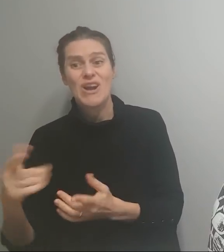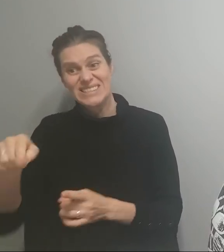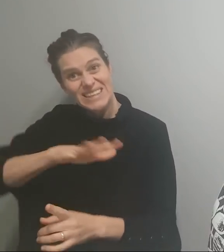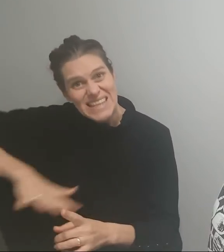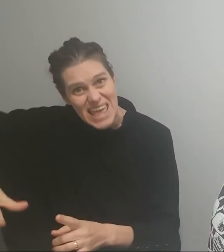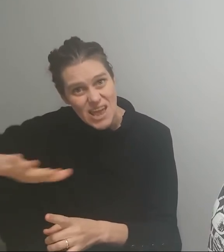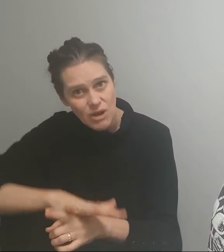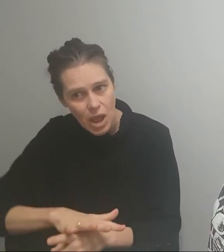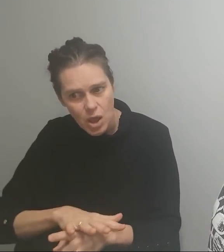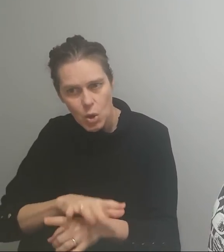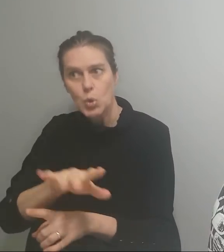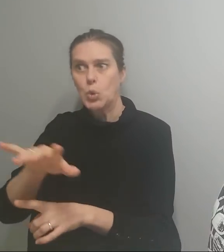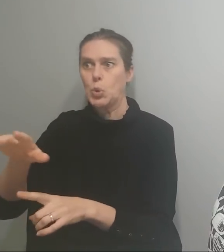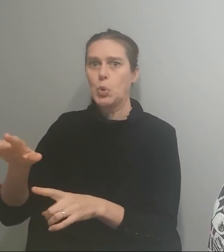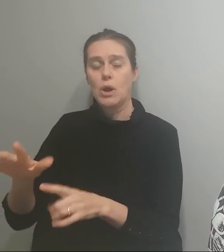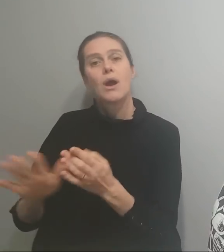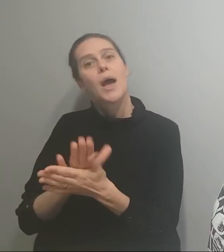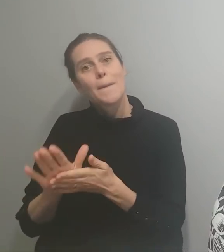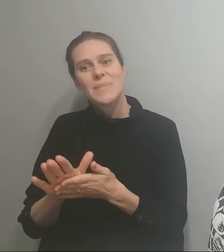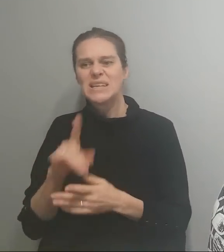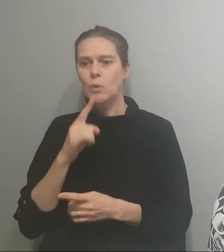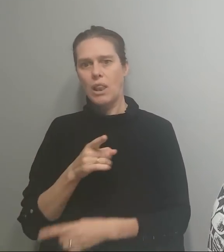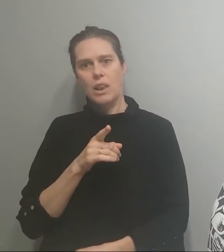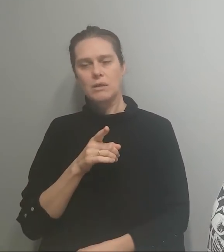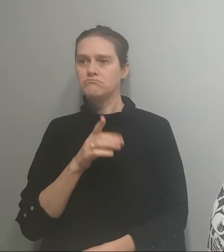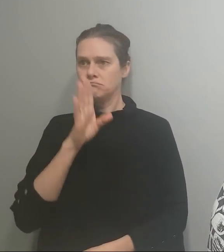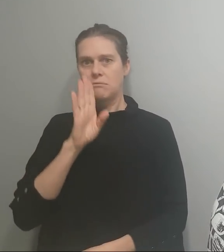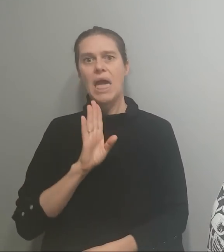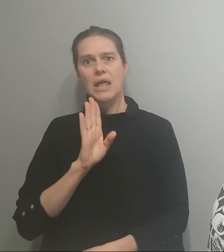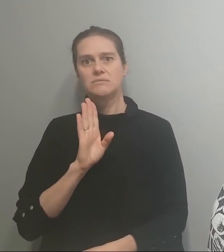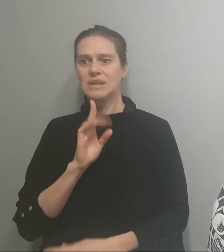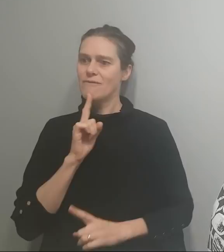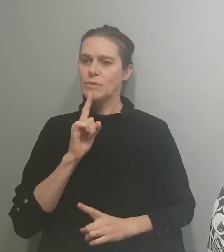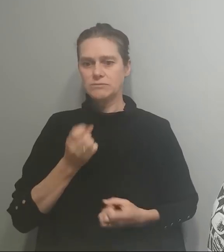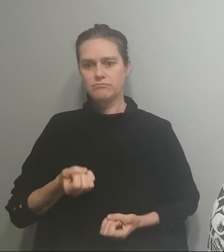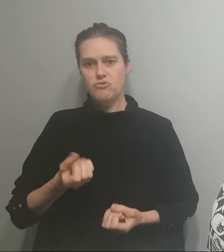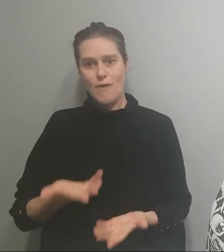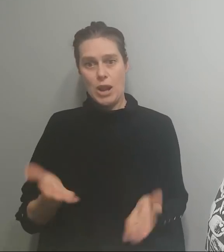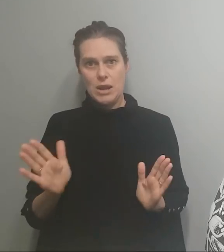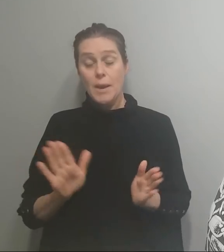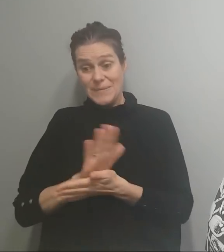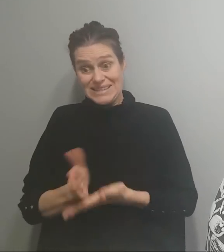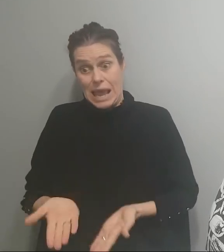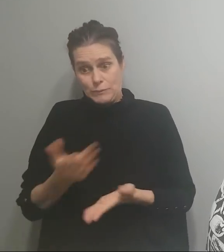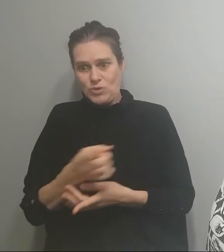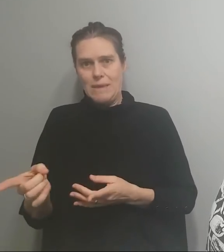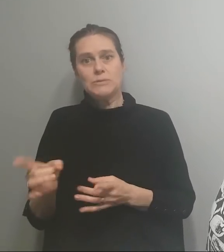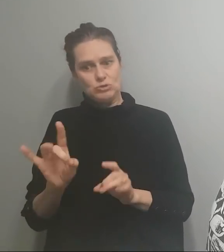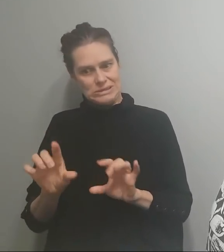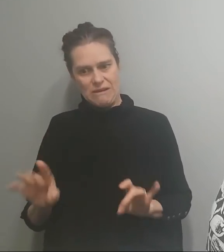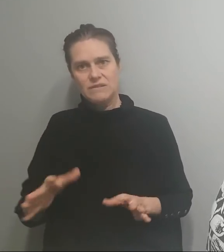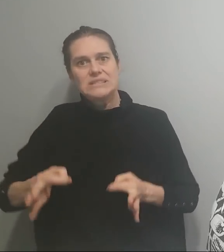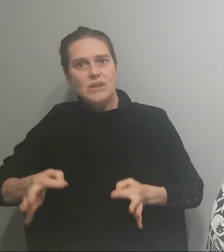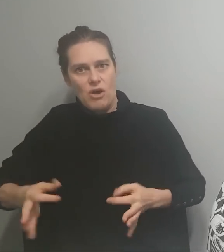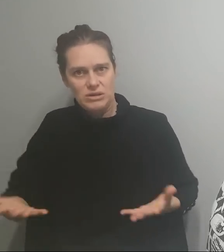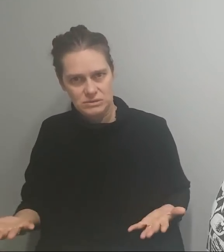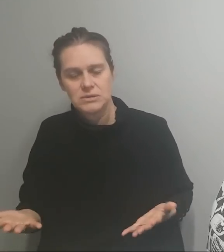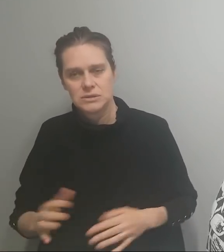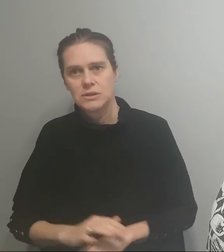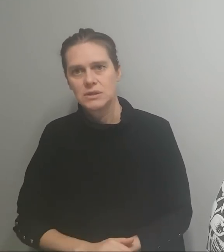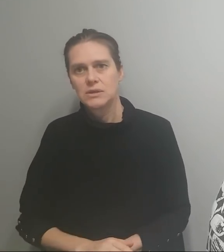having objective information available for disabled people and whānau to look at. But also that's the sort of information that will feed